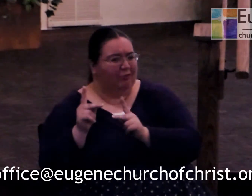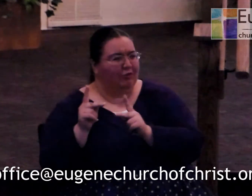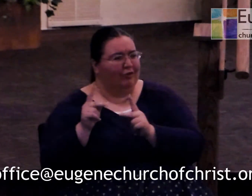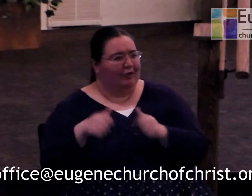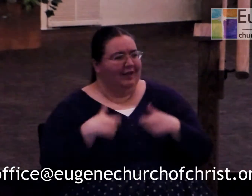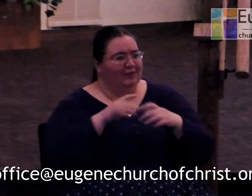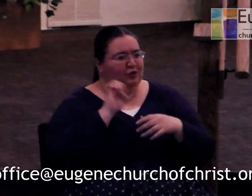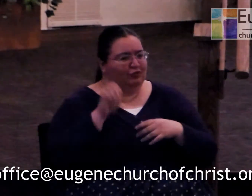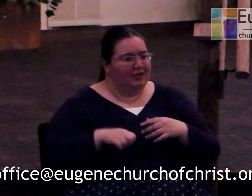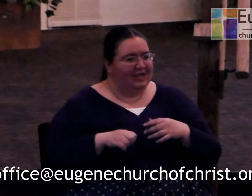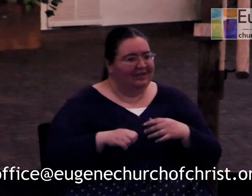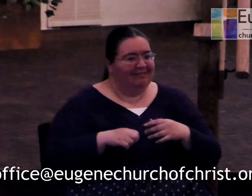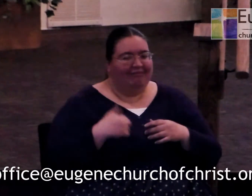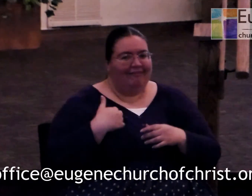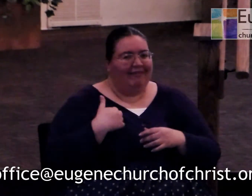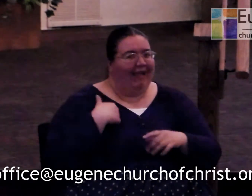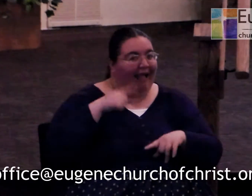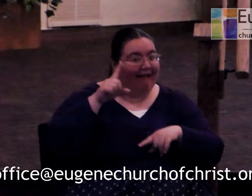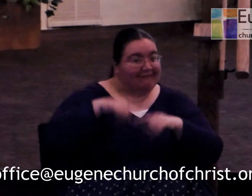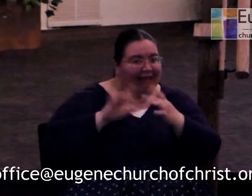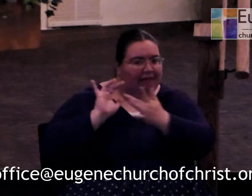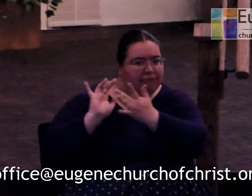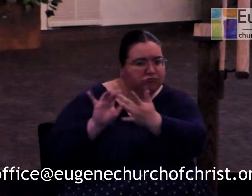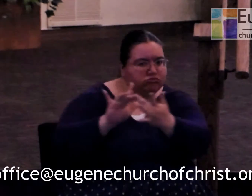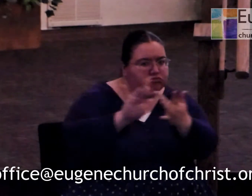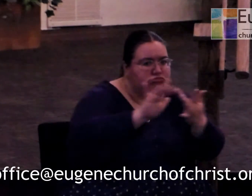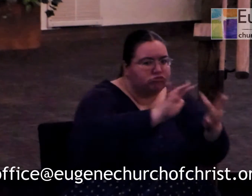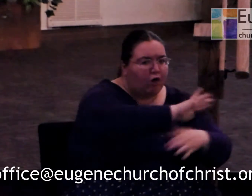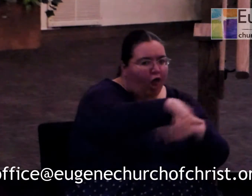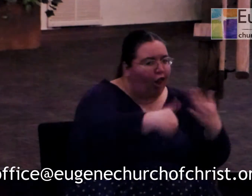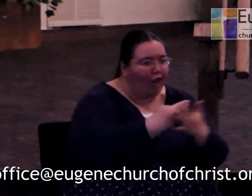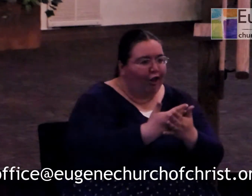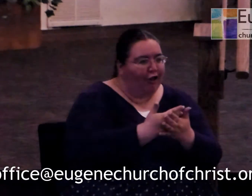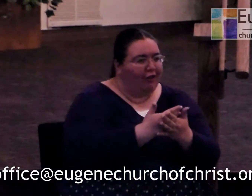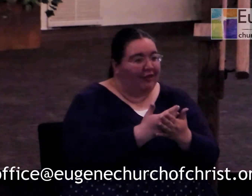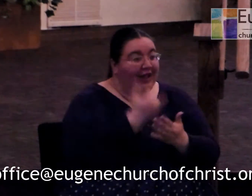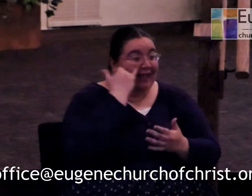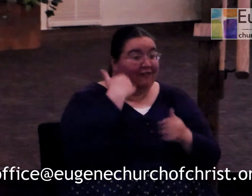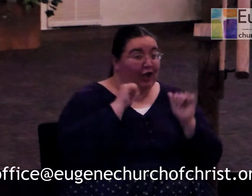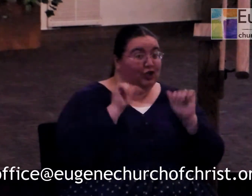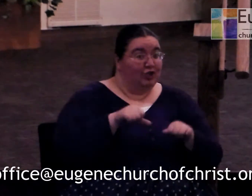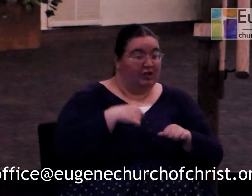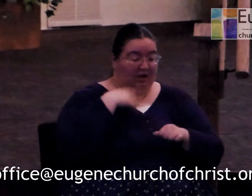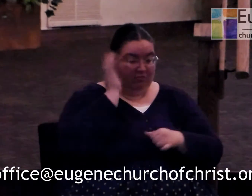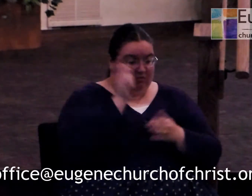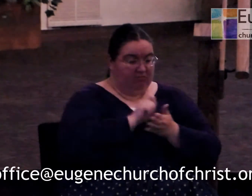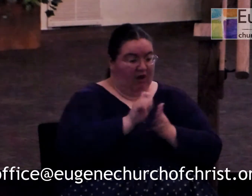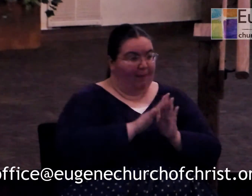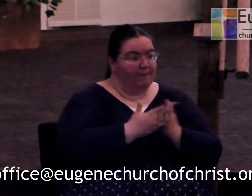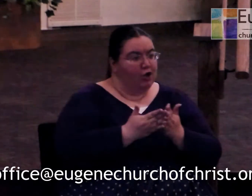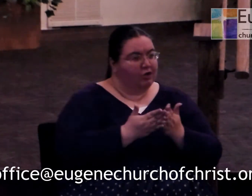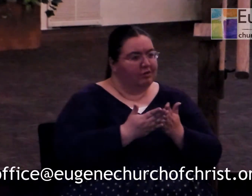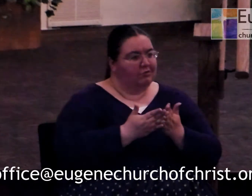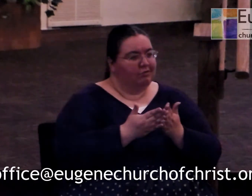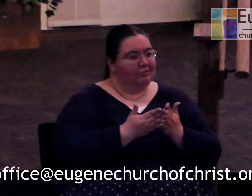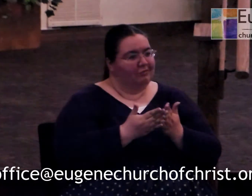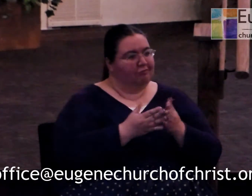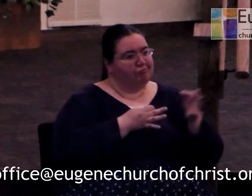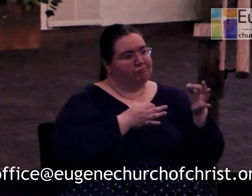And if I could, I would have written a book about how it worked by now. And you wouldn't have to pay me anymore because I'd be making money off of that book and